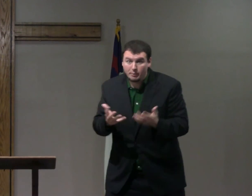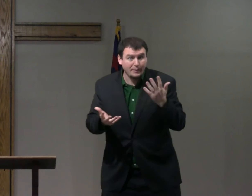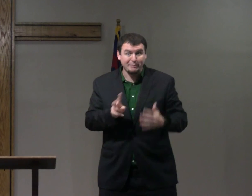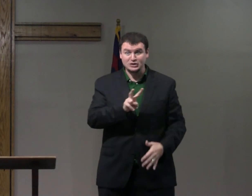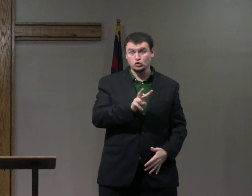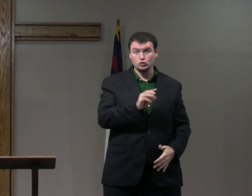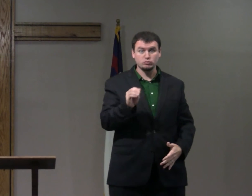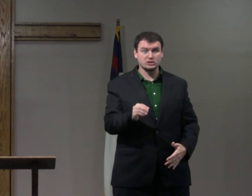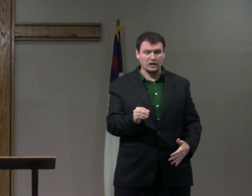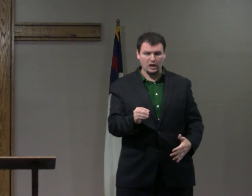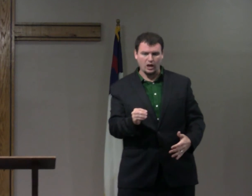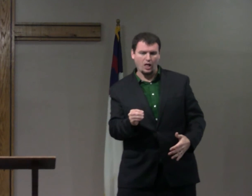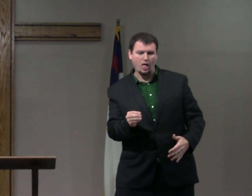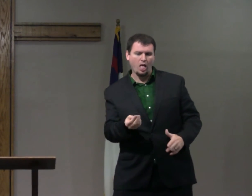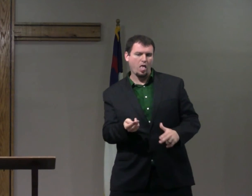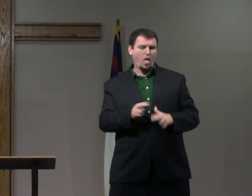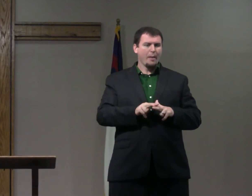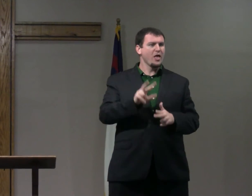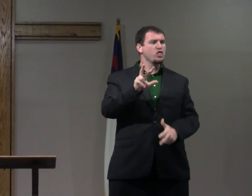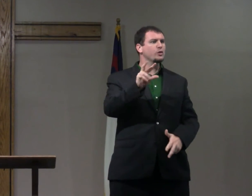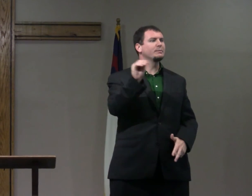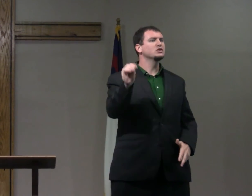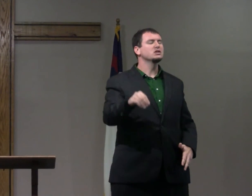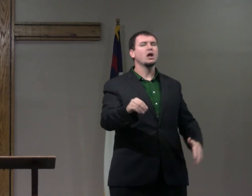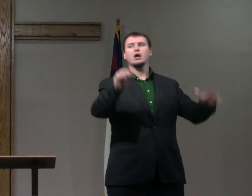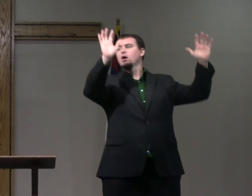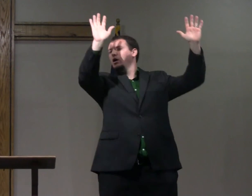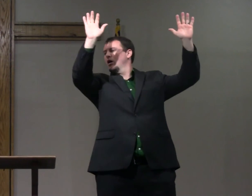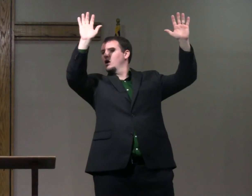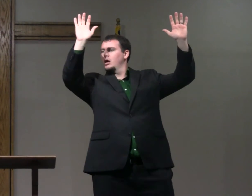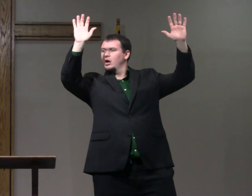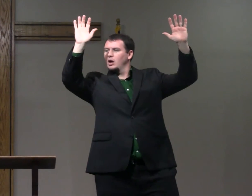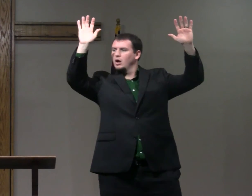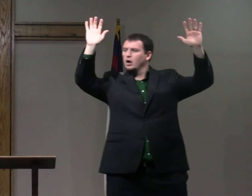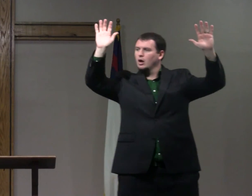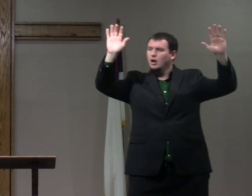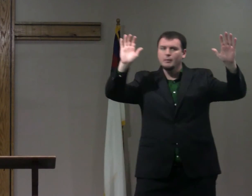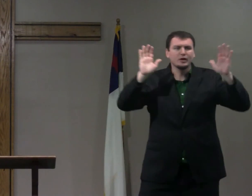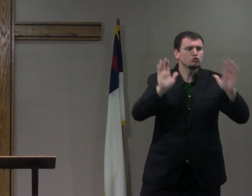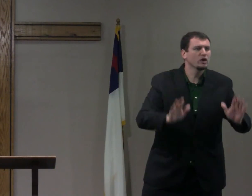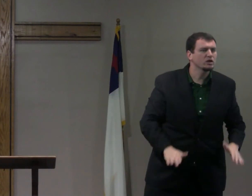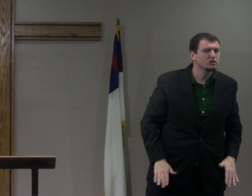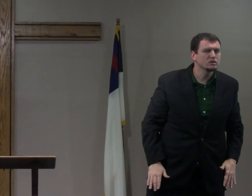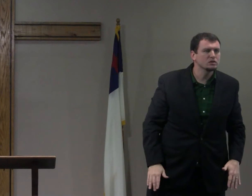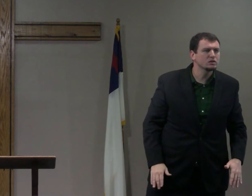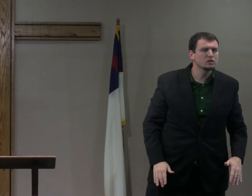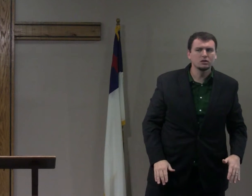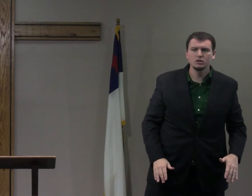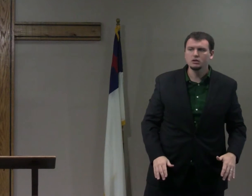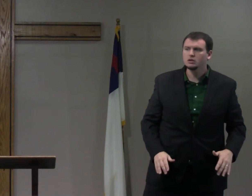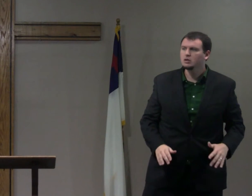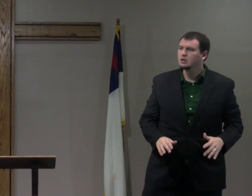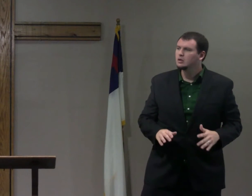and to become saved. Maybe we can get that 2% up to 3%. That would be great.